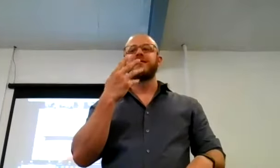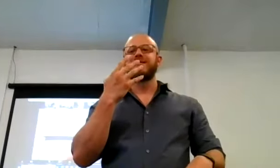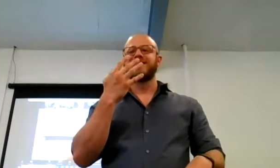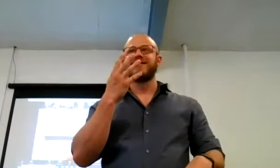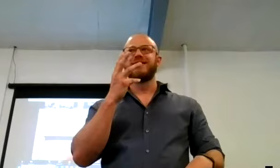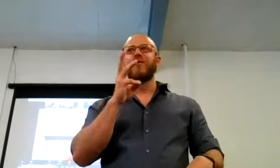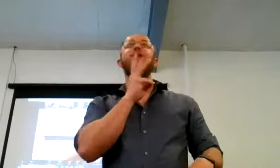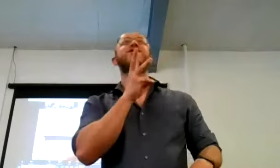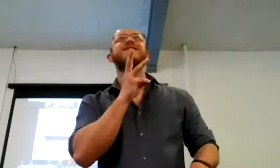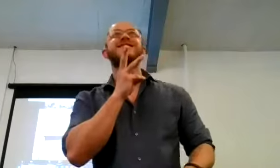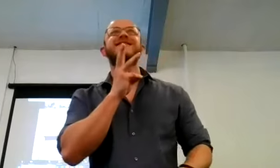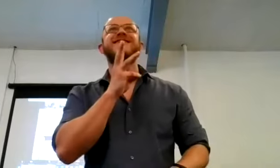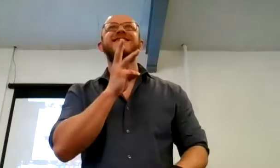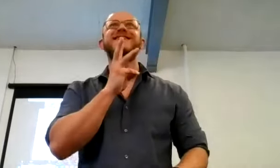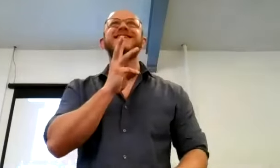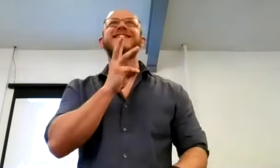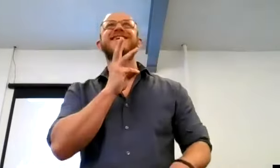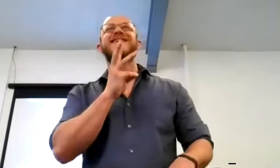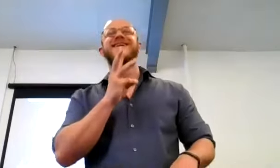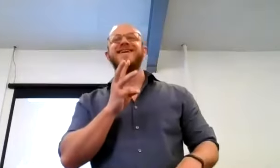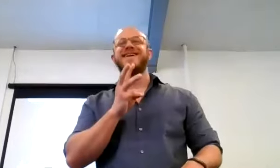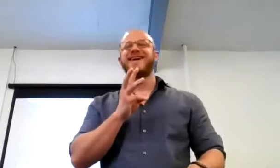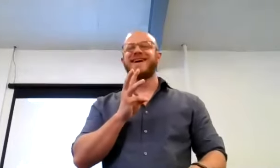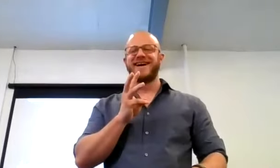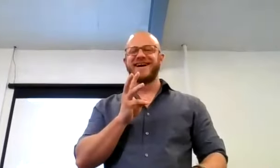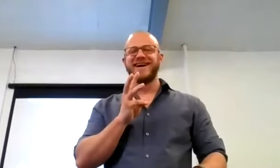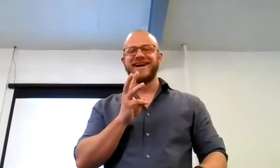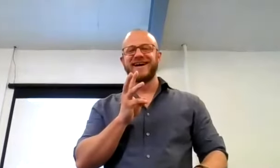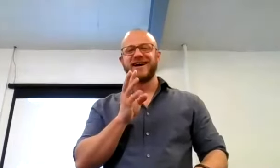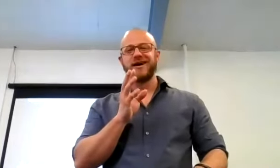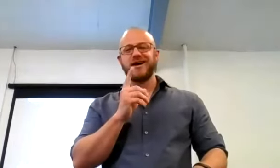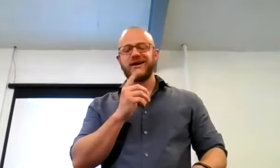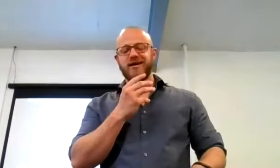Let's see, I'm trying to think, water, you see how it's all in the same region?